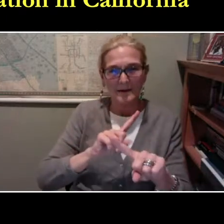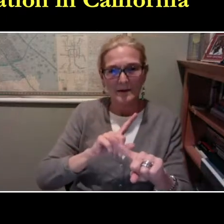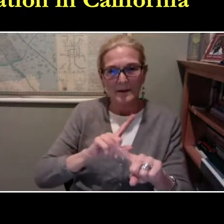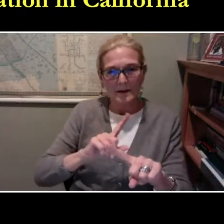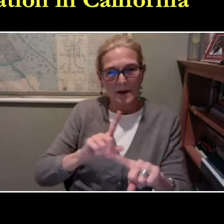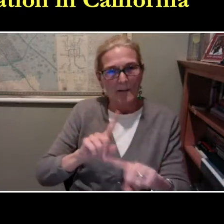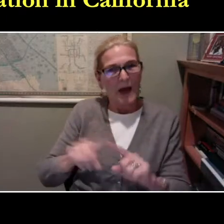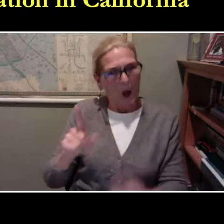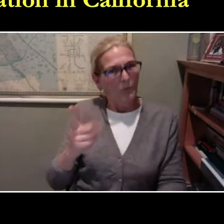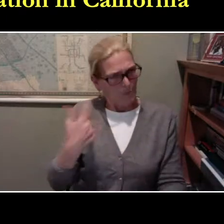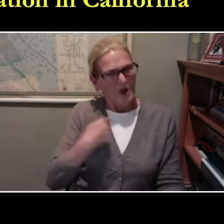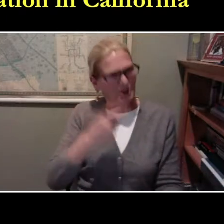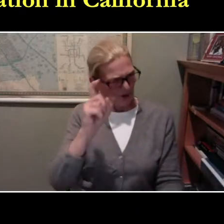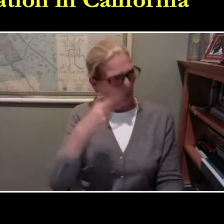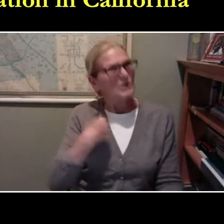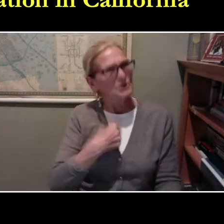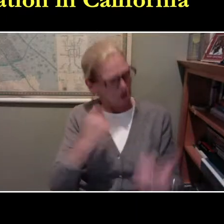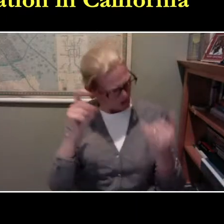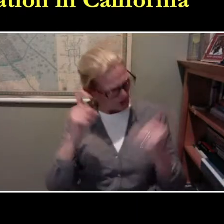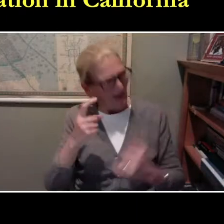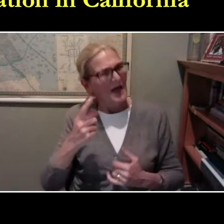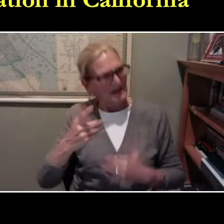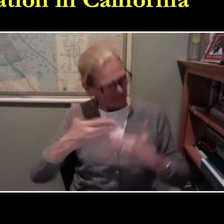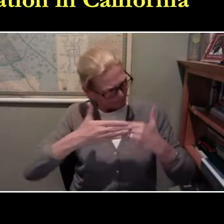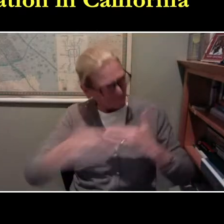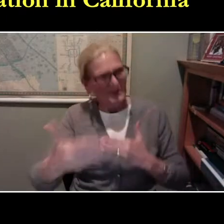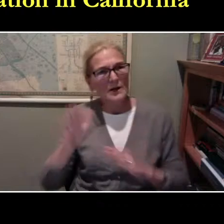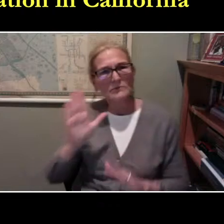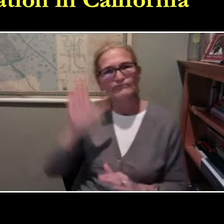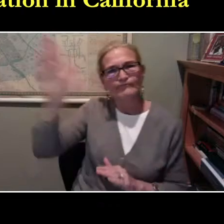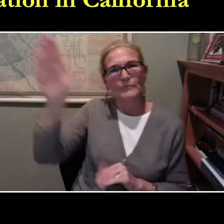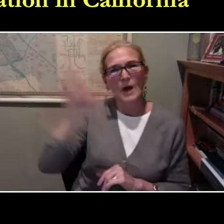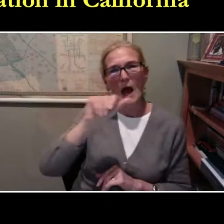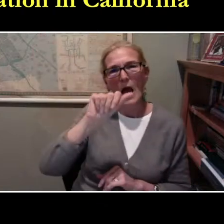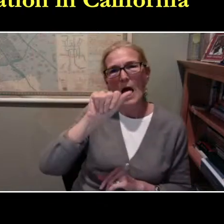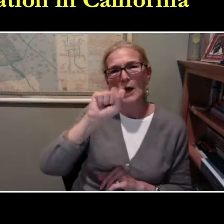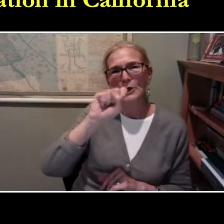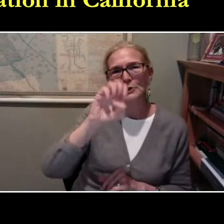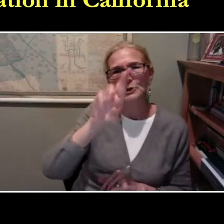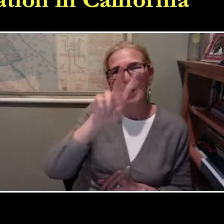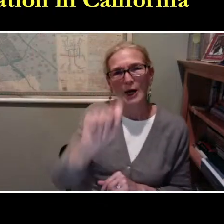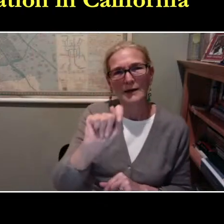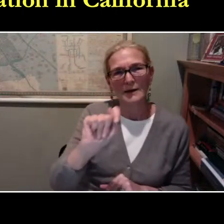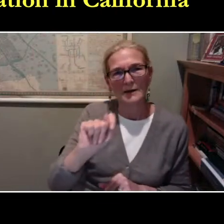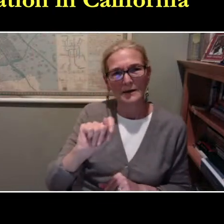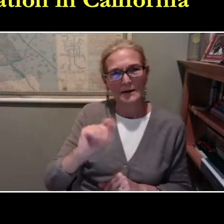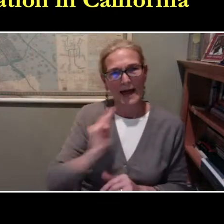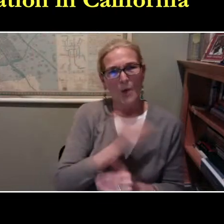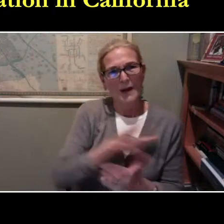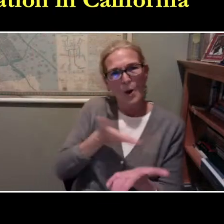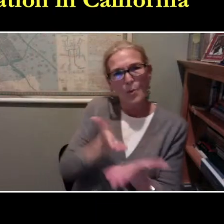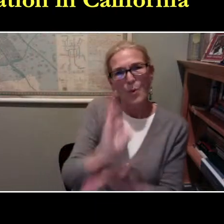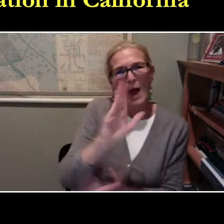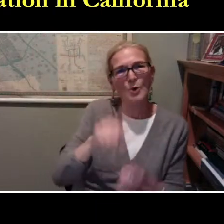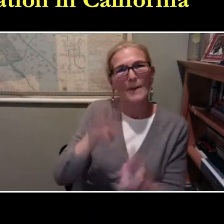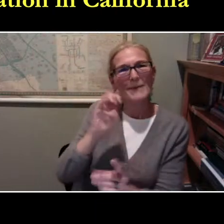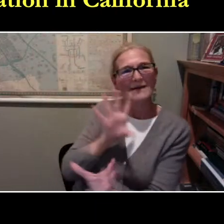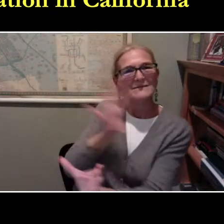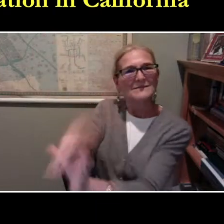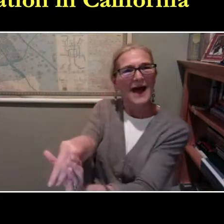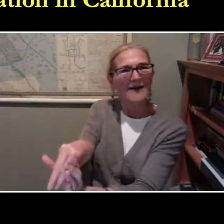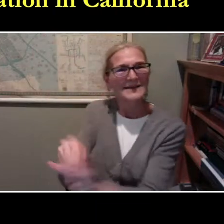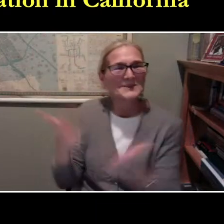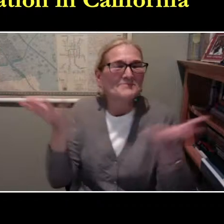but then I don't see them actually engaging with any deaf people in policy making. So I think that maybe